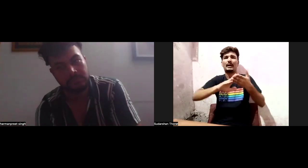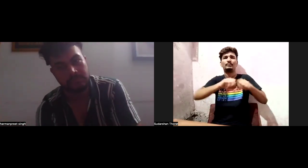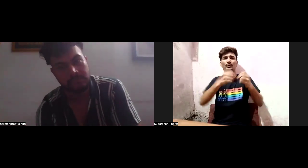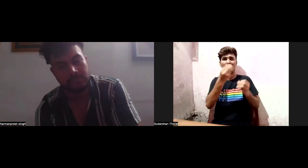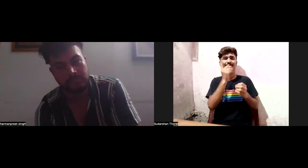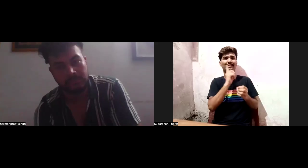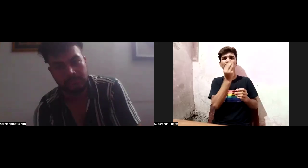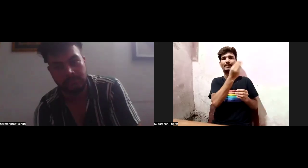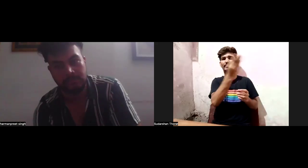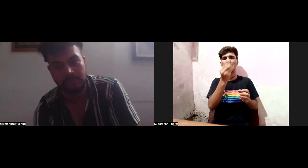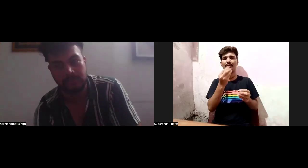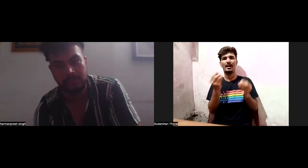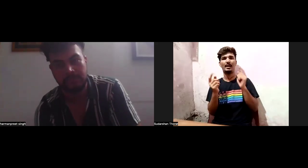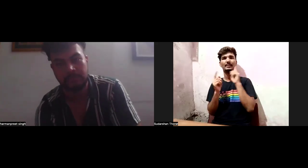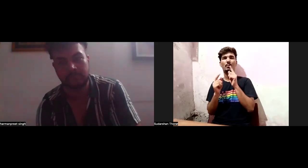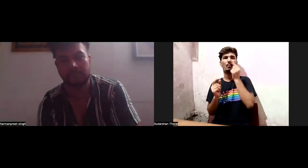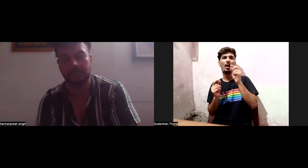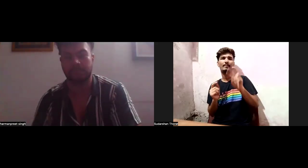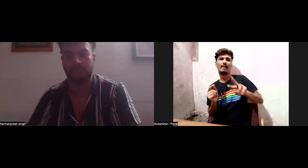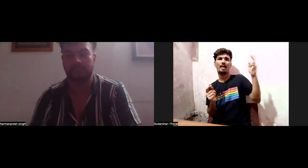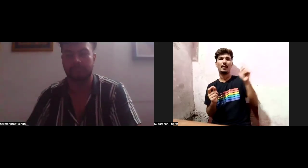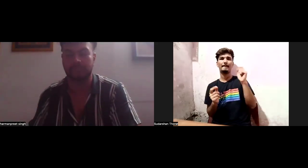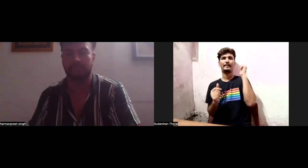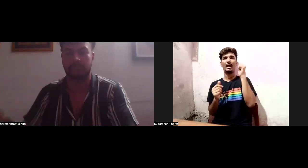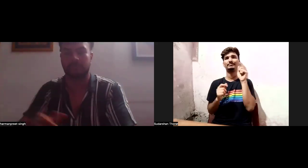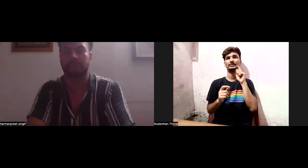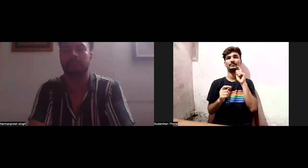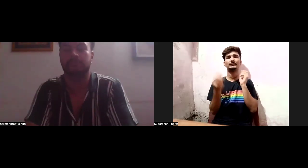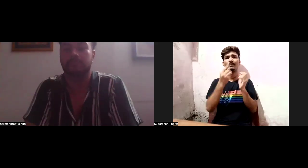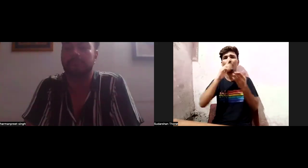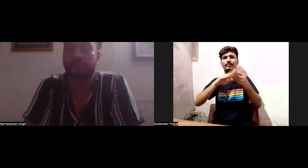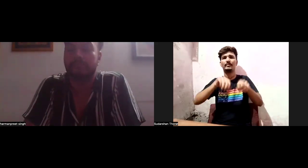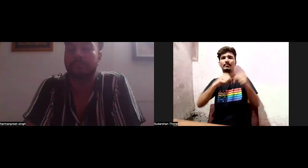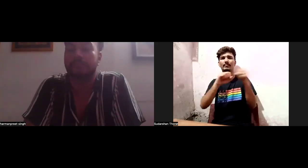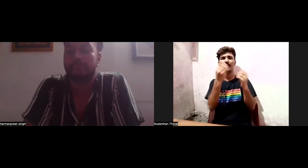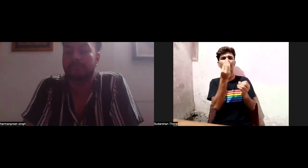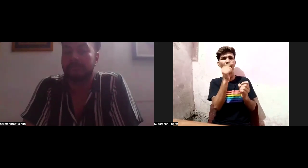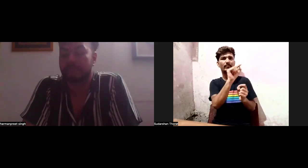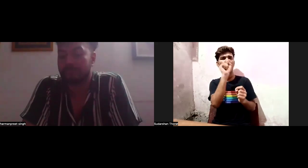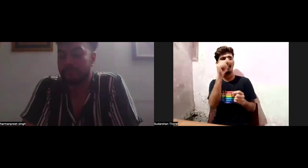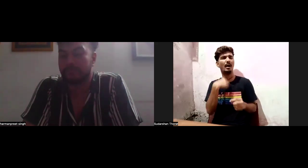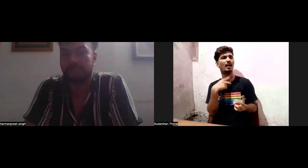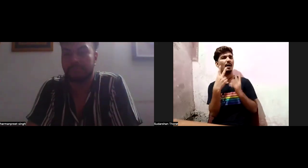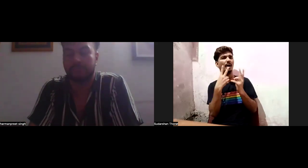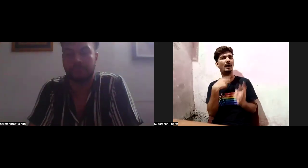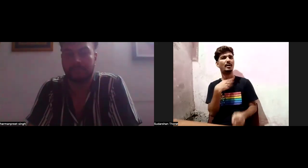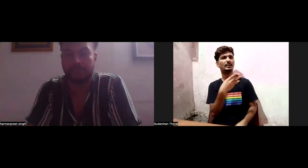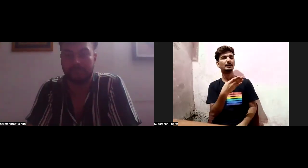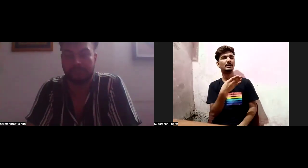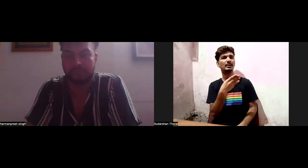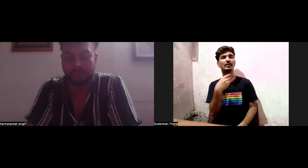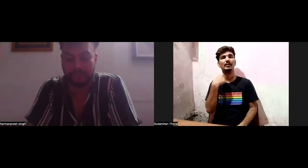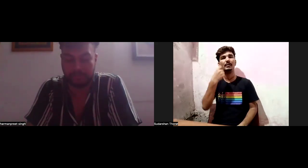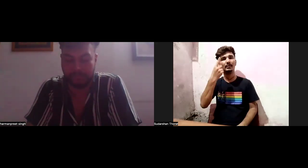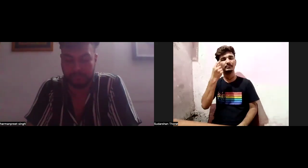opposite gender partner, where you don't feel like connected with that partner. But sometimes, we have seen there are a